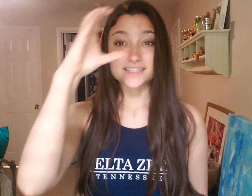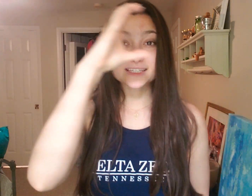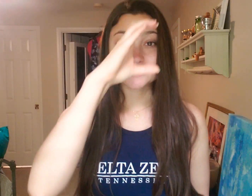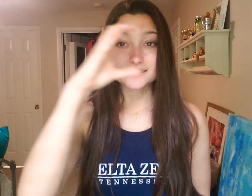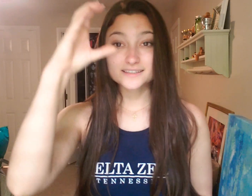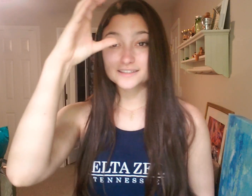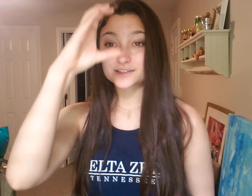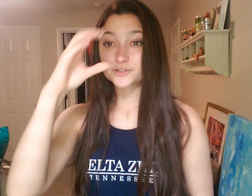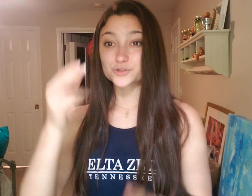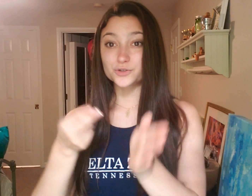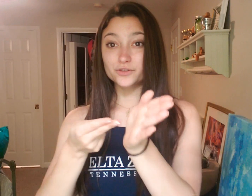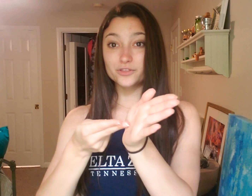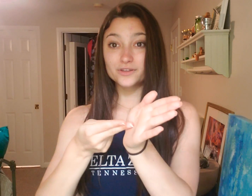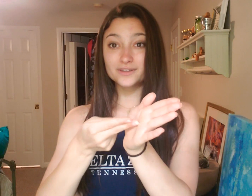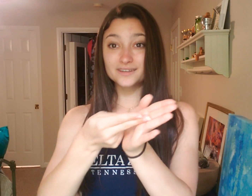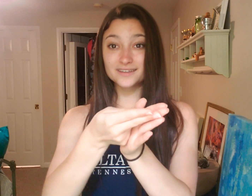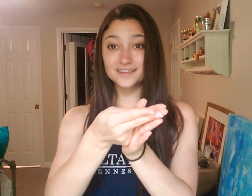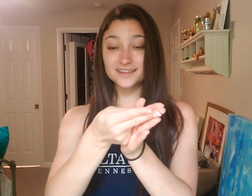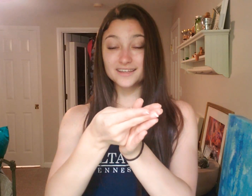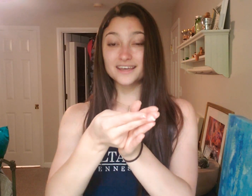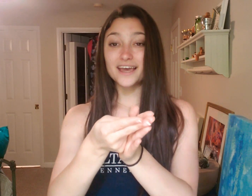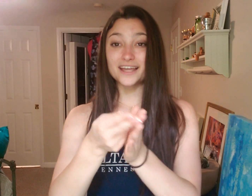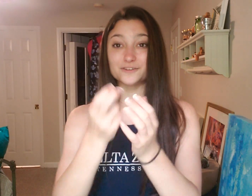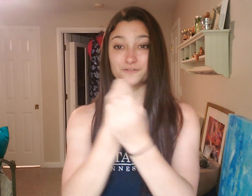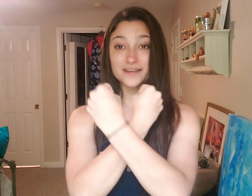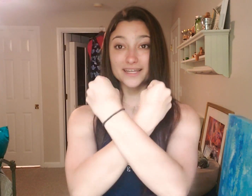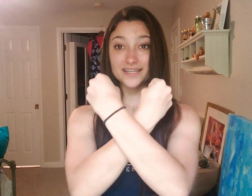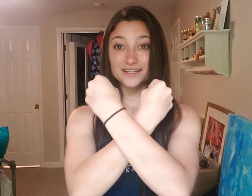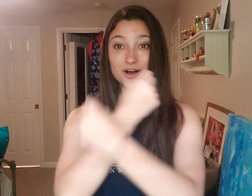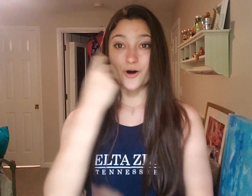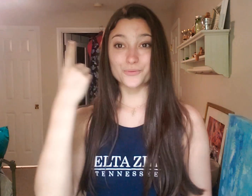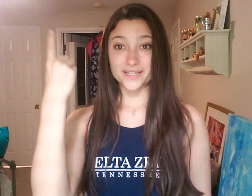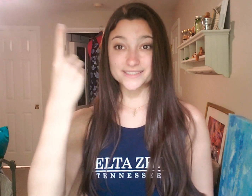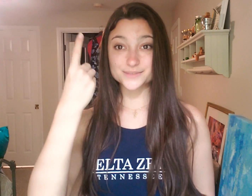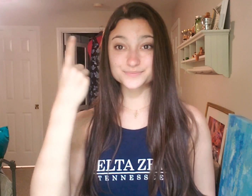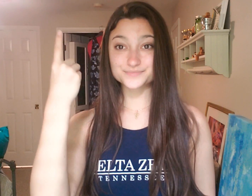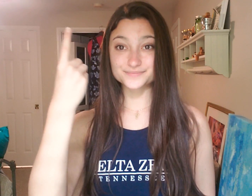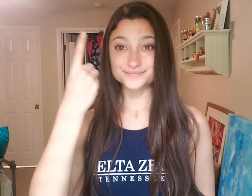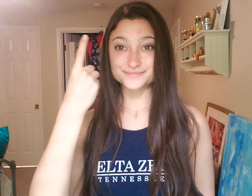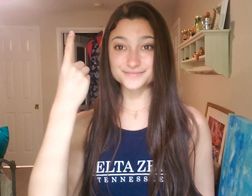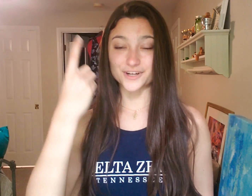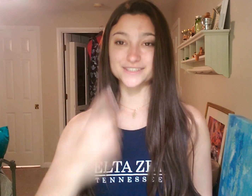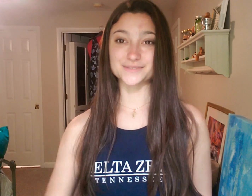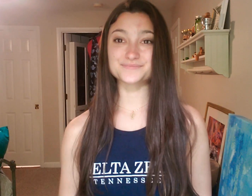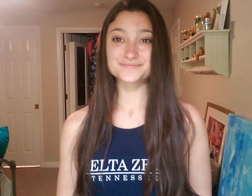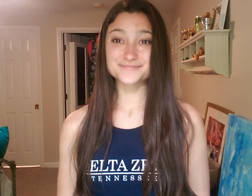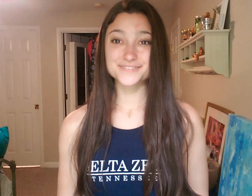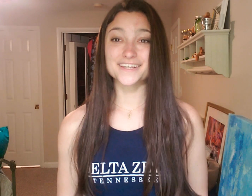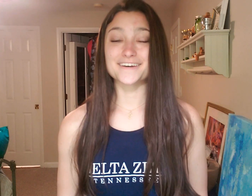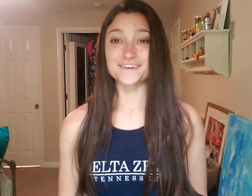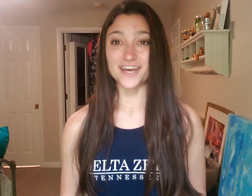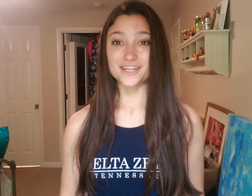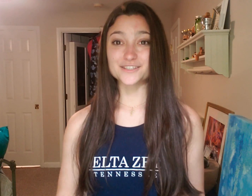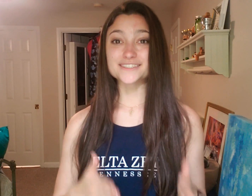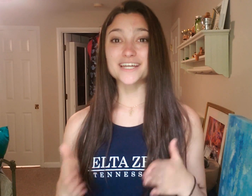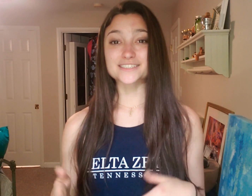seek the truth and defend it always. Awesome. Okay, here's the next